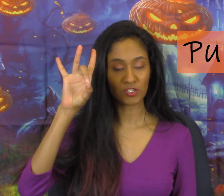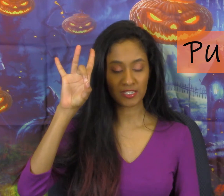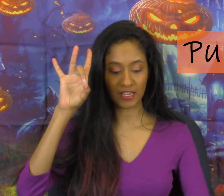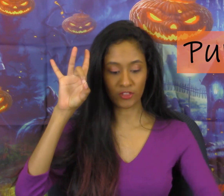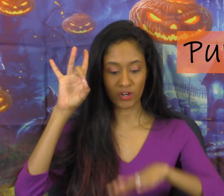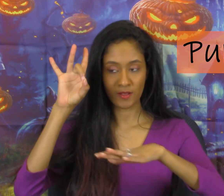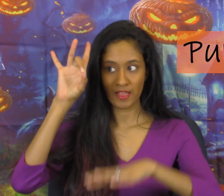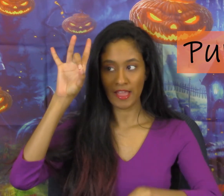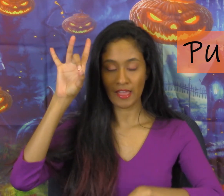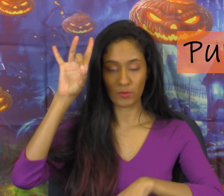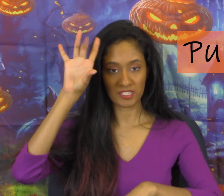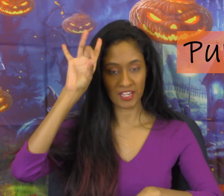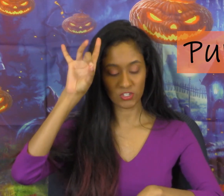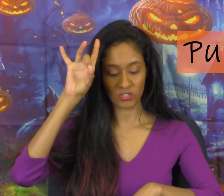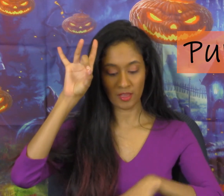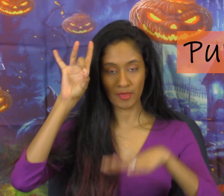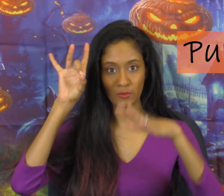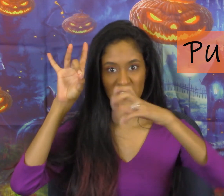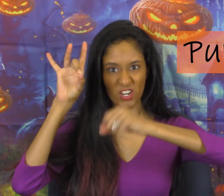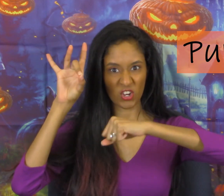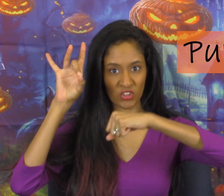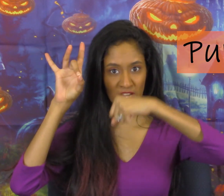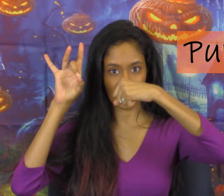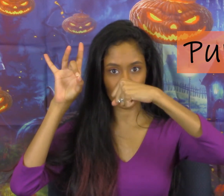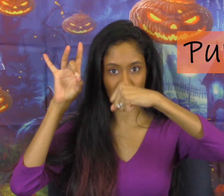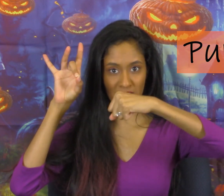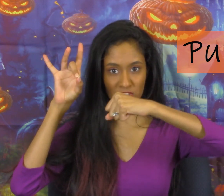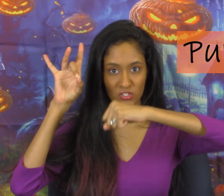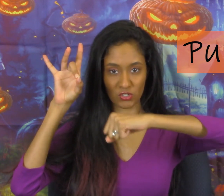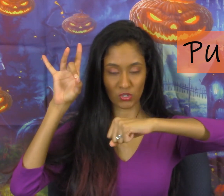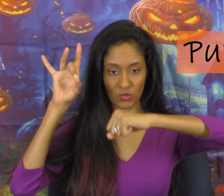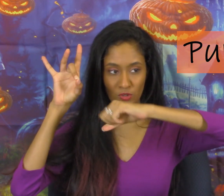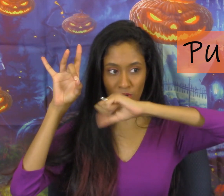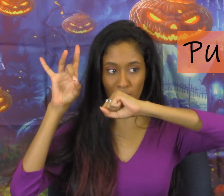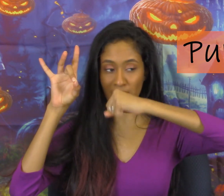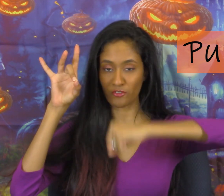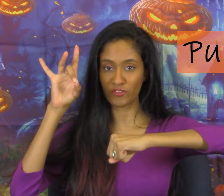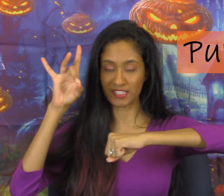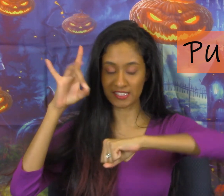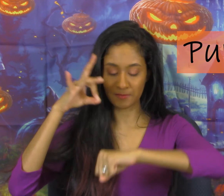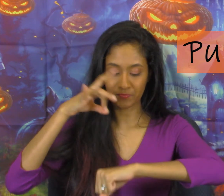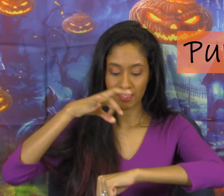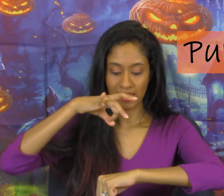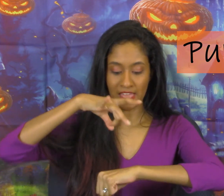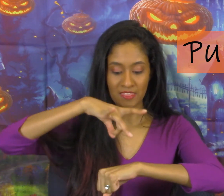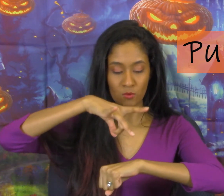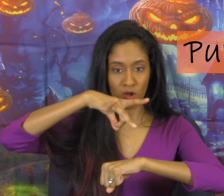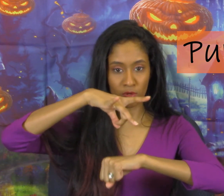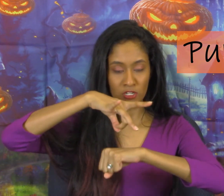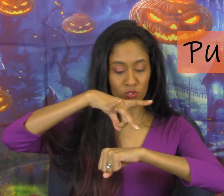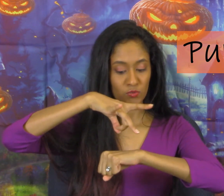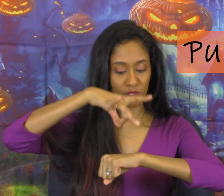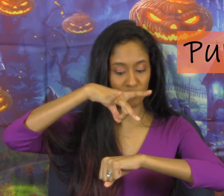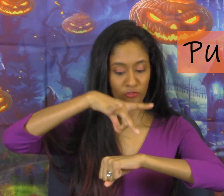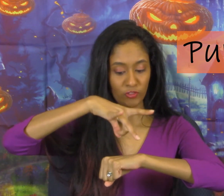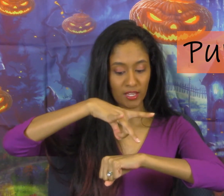together and we touch them and we take our other hand and we make a circle or we make a fist and then all we're going to do is we're going to flick